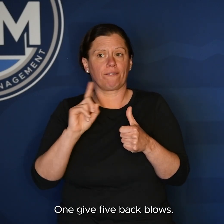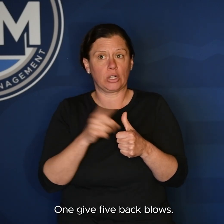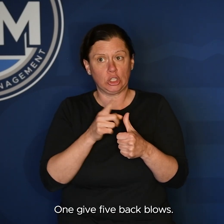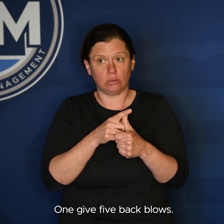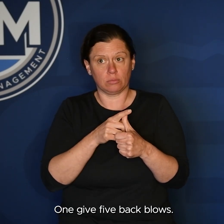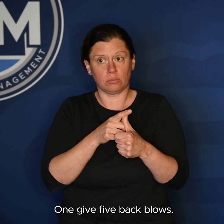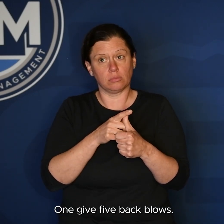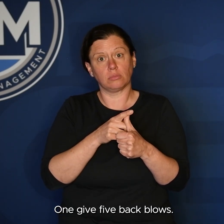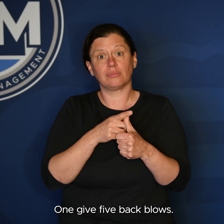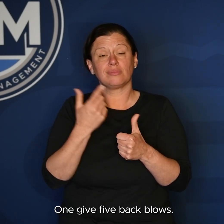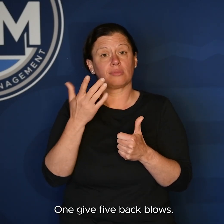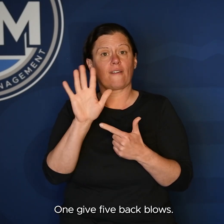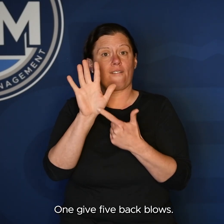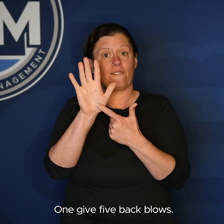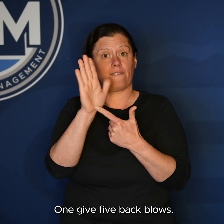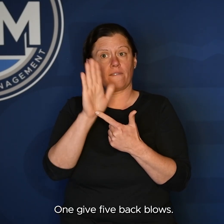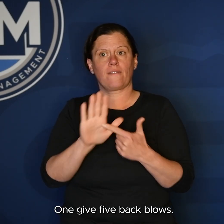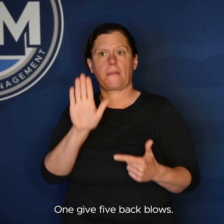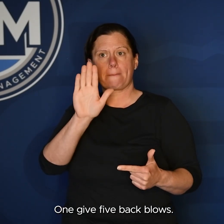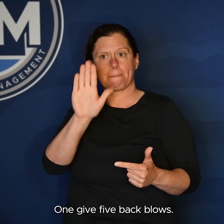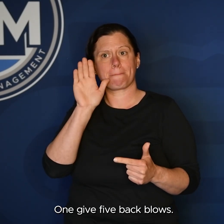1. Give 5 back blows.